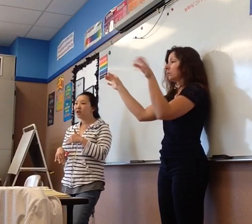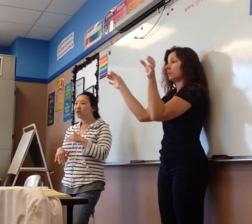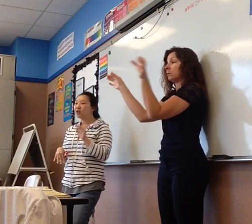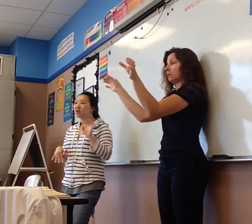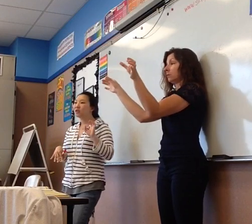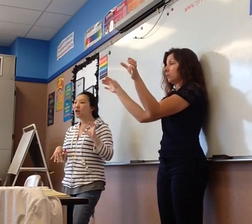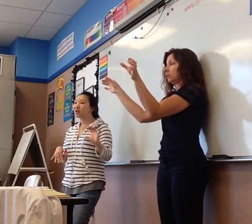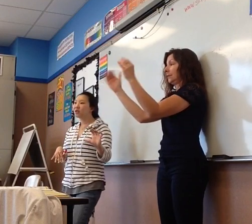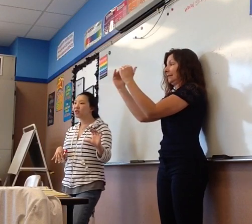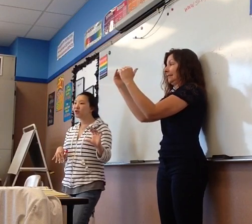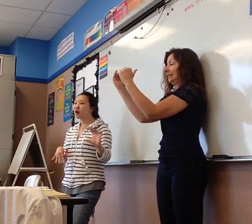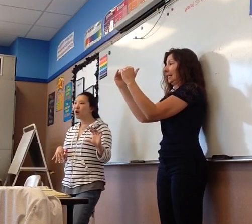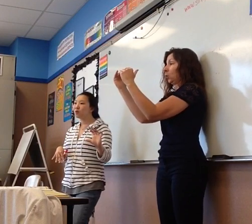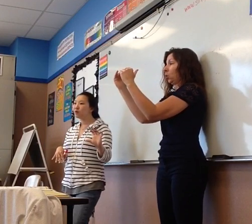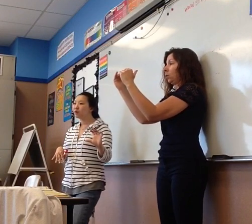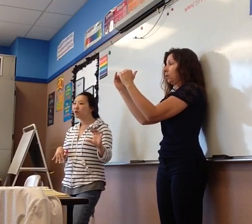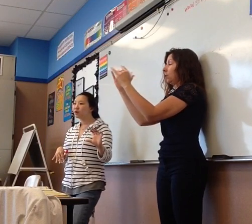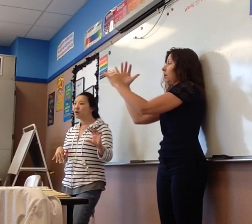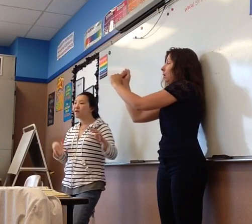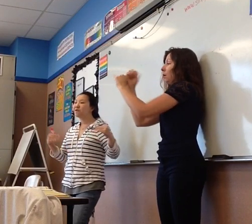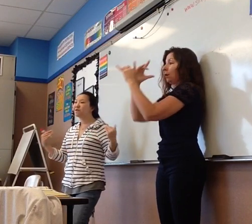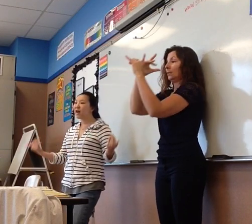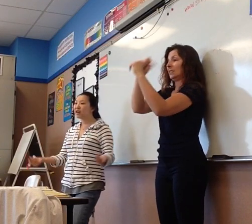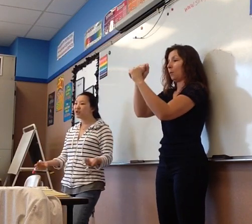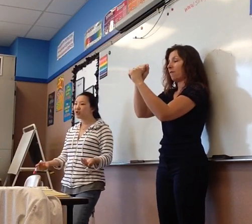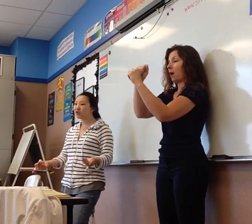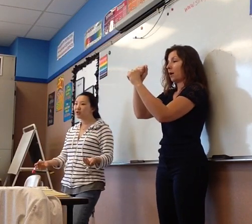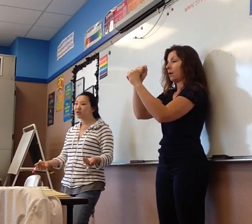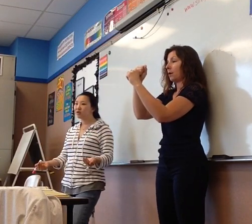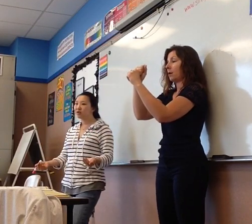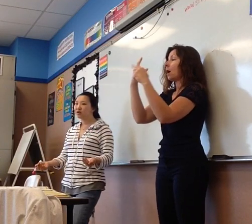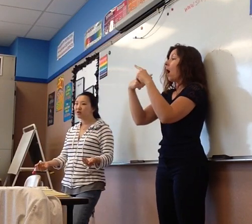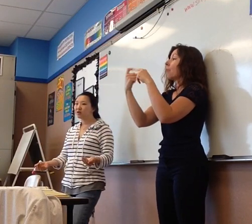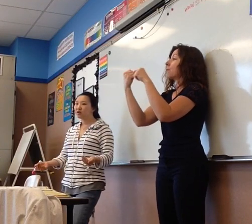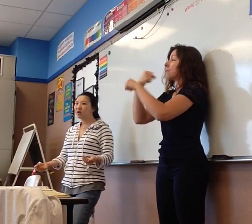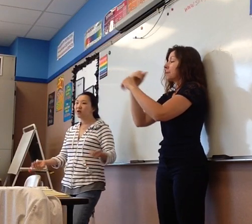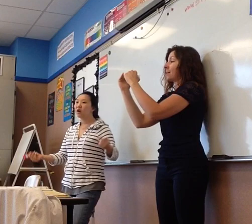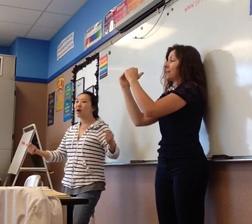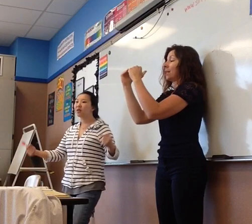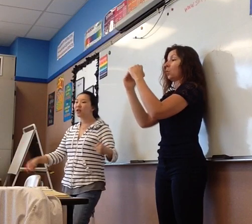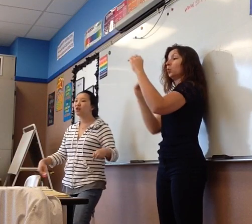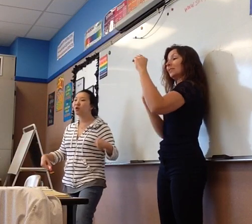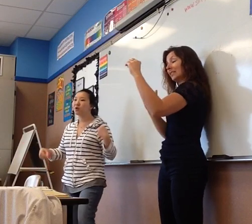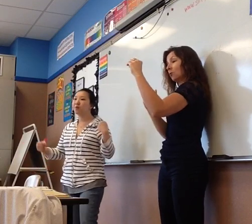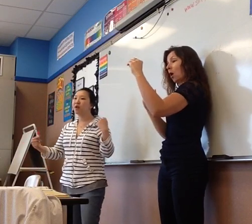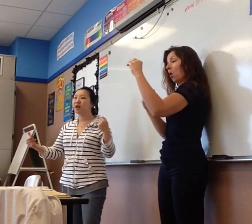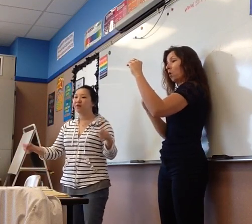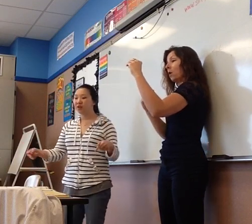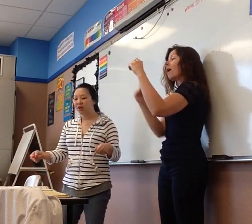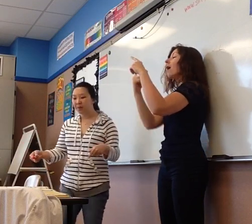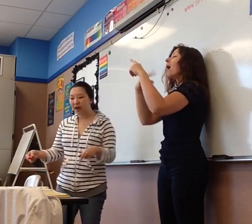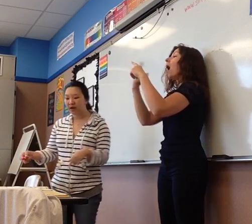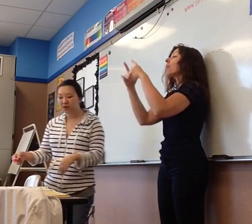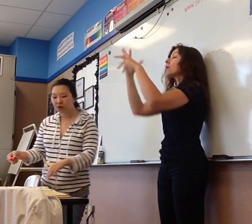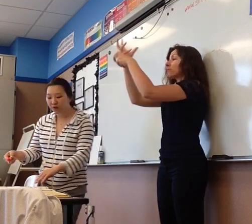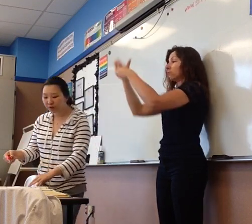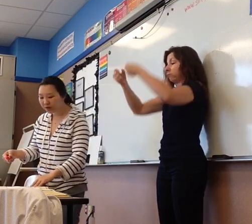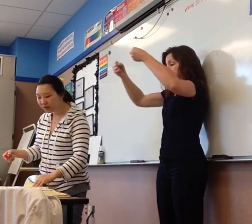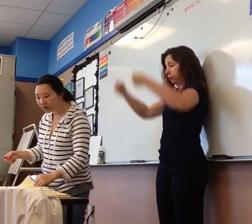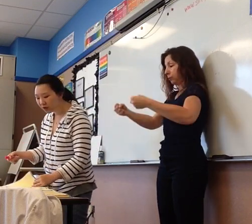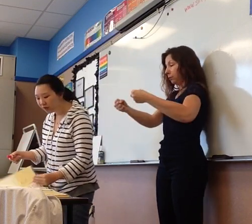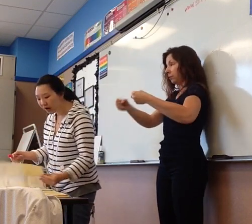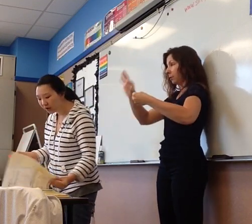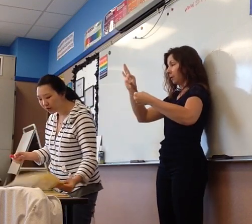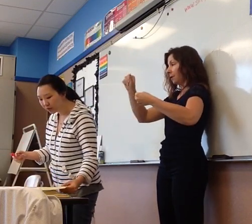simplify, set it to 0, factor, and then you're going to plug everything back and solve